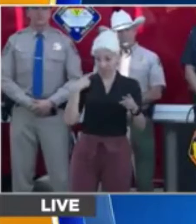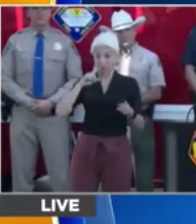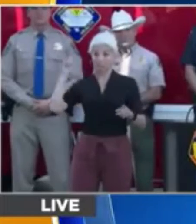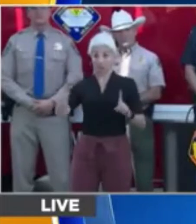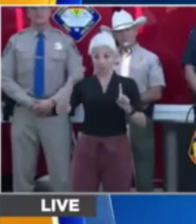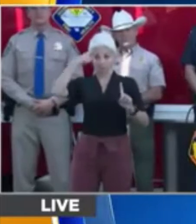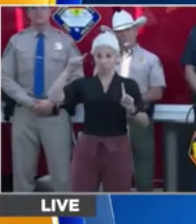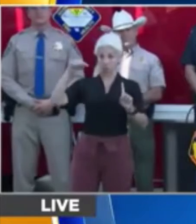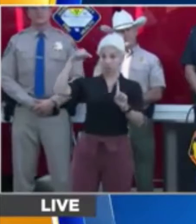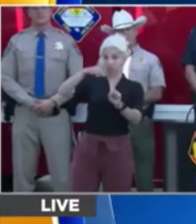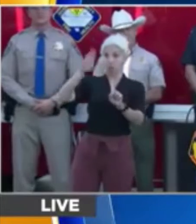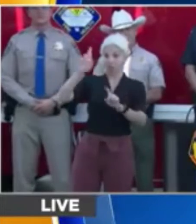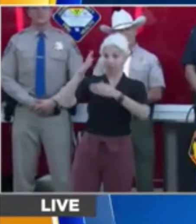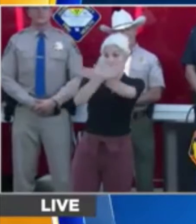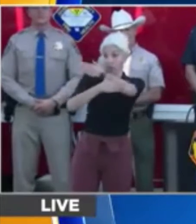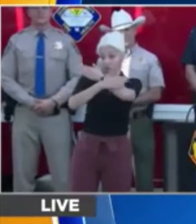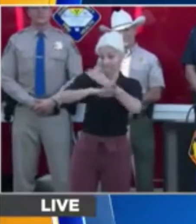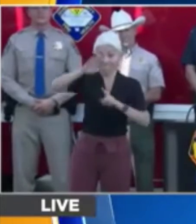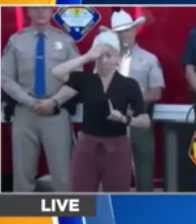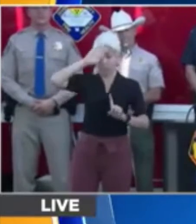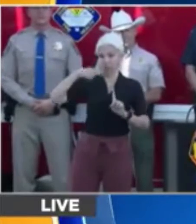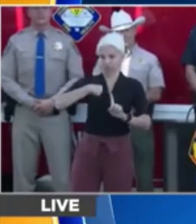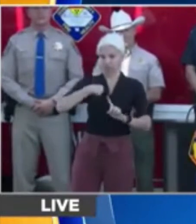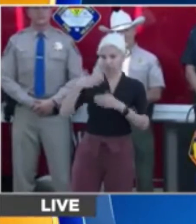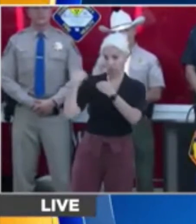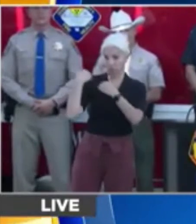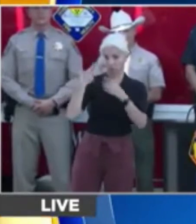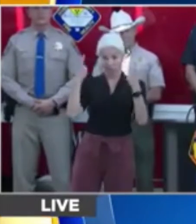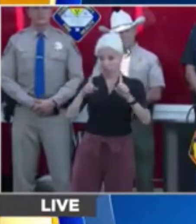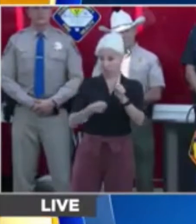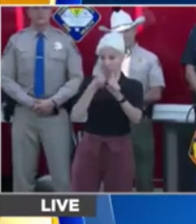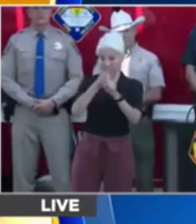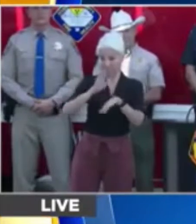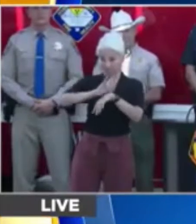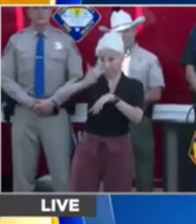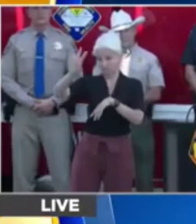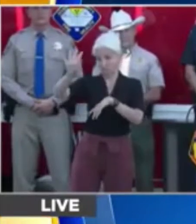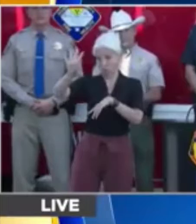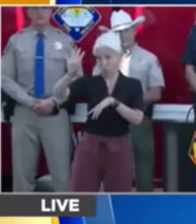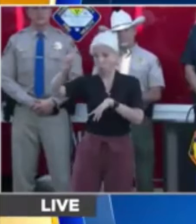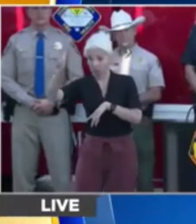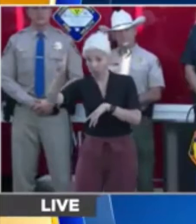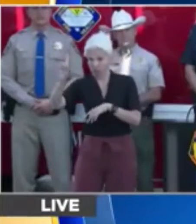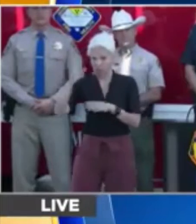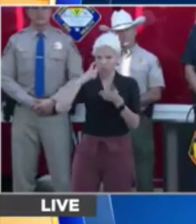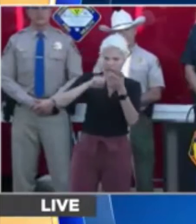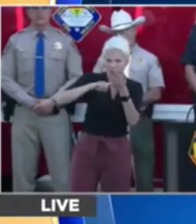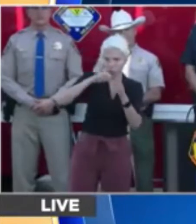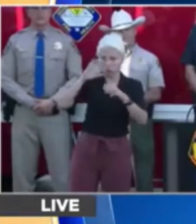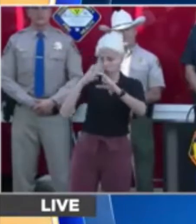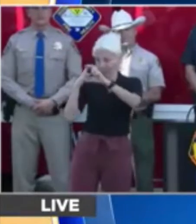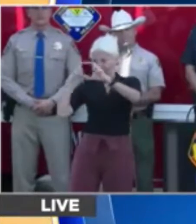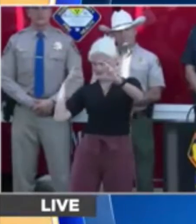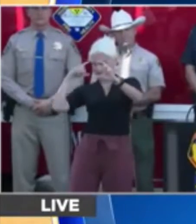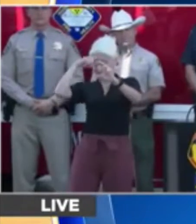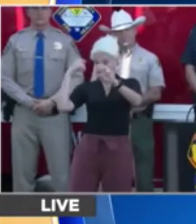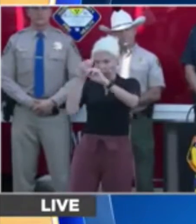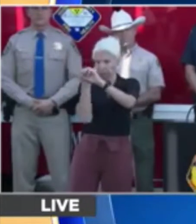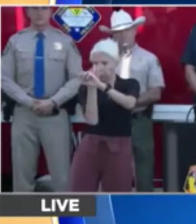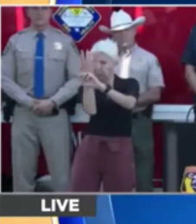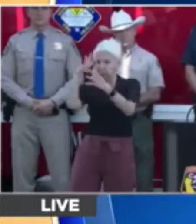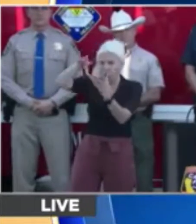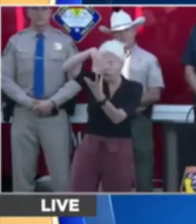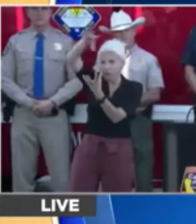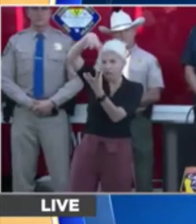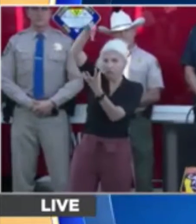Fire Department. Last night at about 7:41, smoke was noticed coming from a train car. This initiated a hazmat